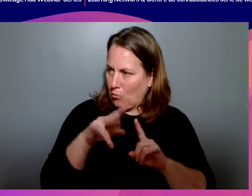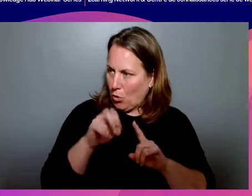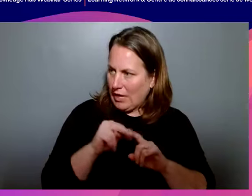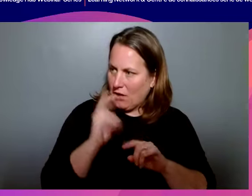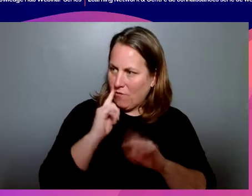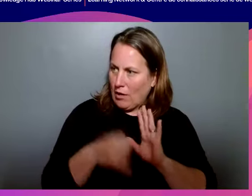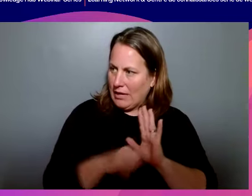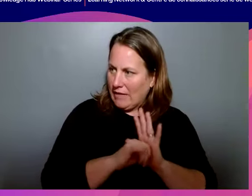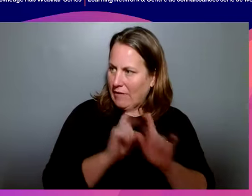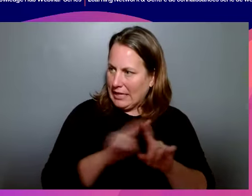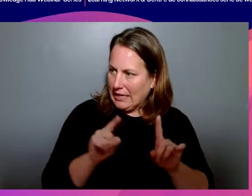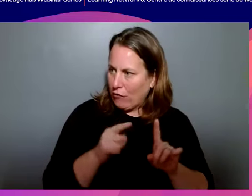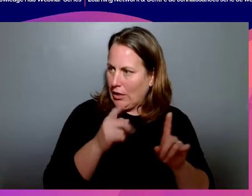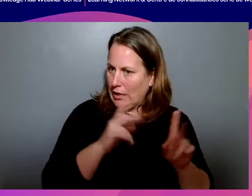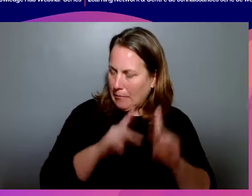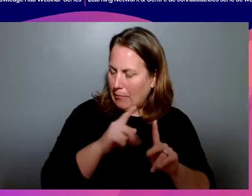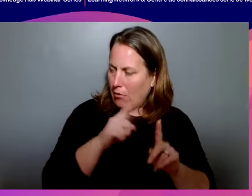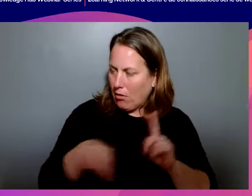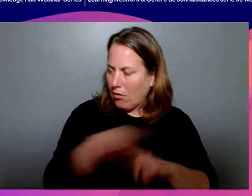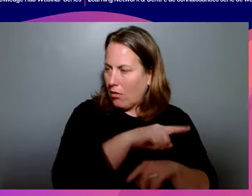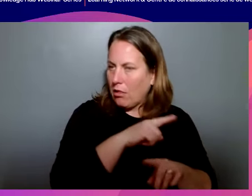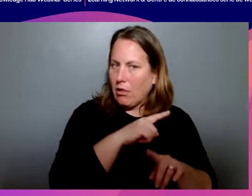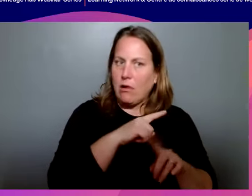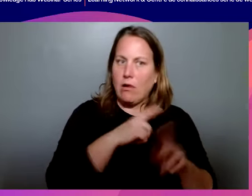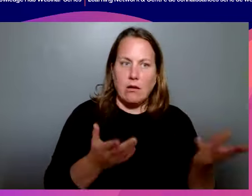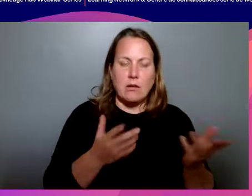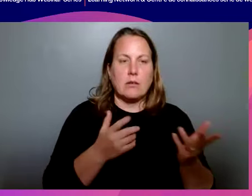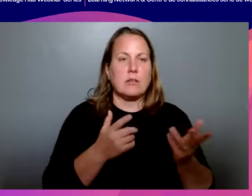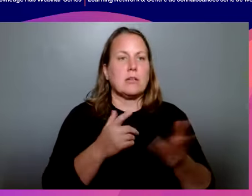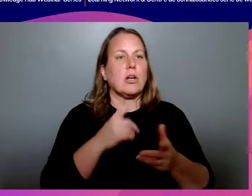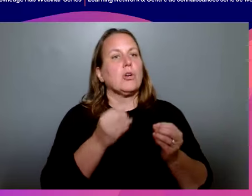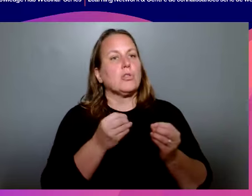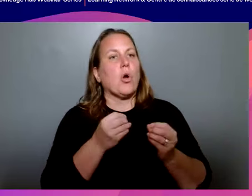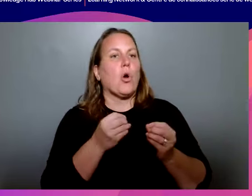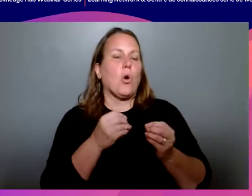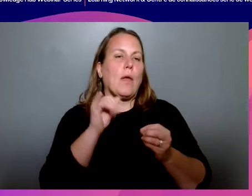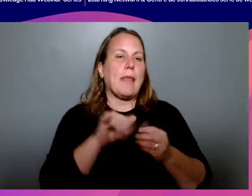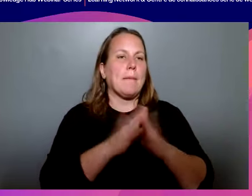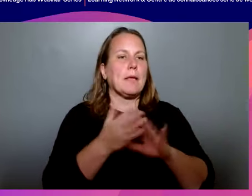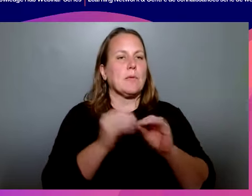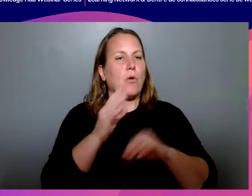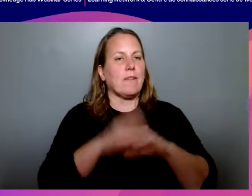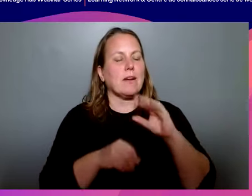identifying gender pronouns, even though they identify as the gender they were assigned at birth. And